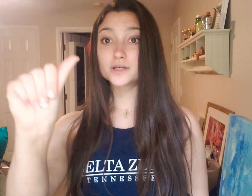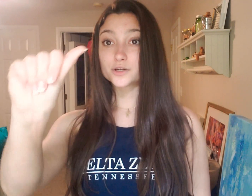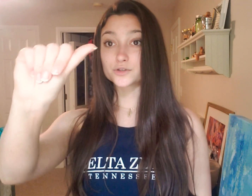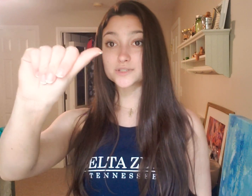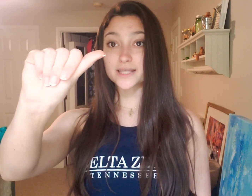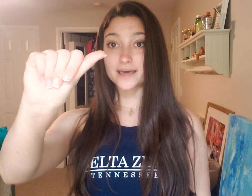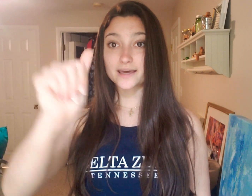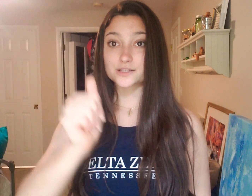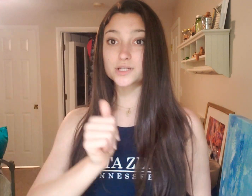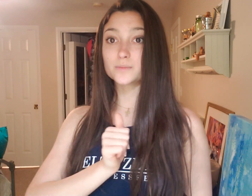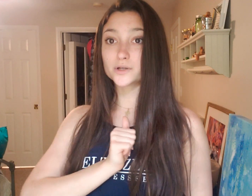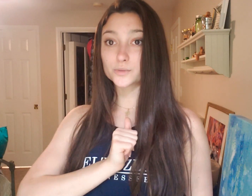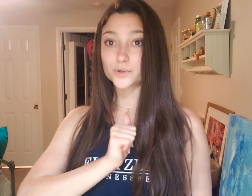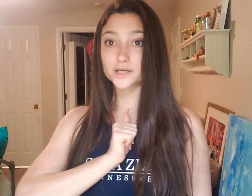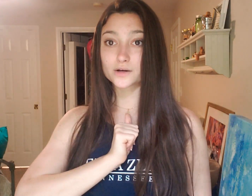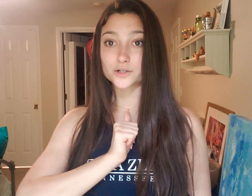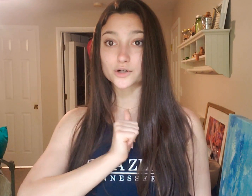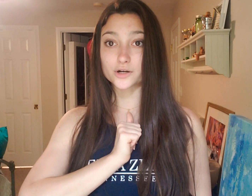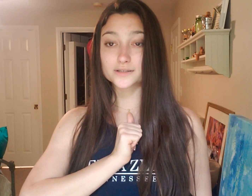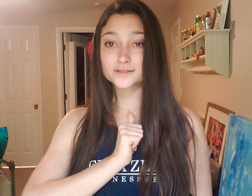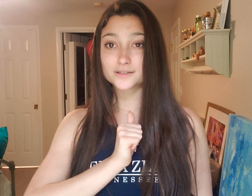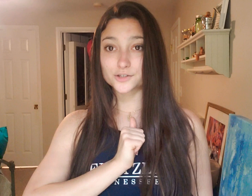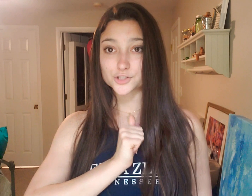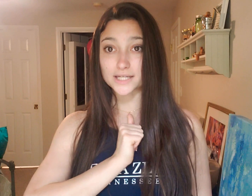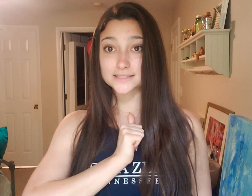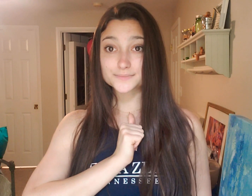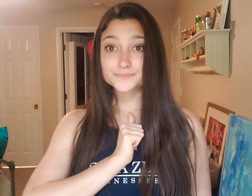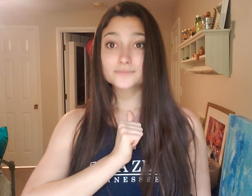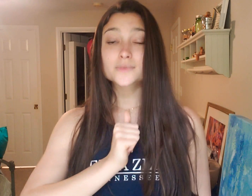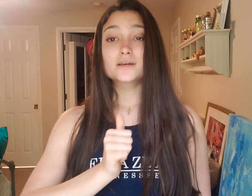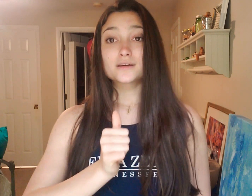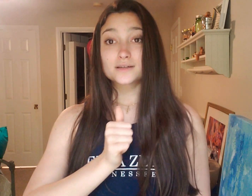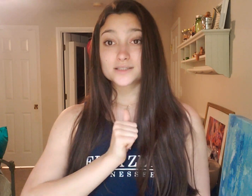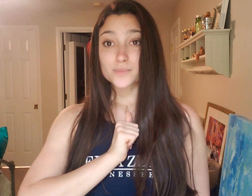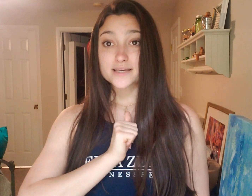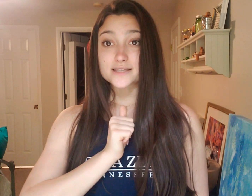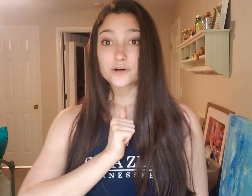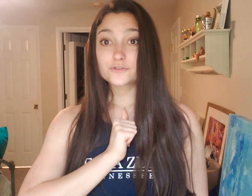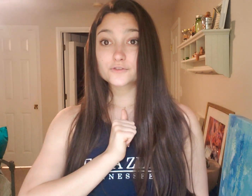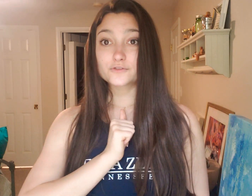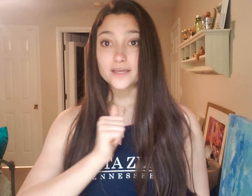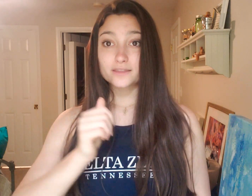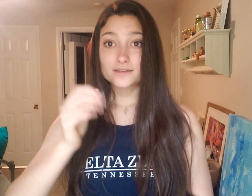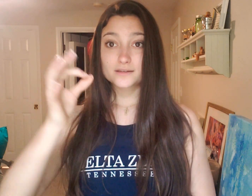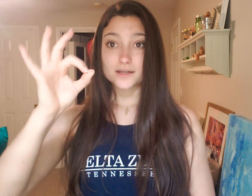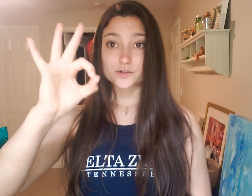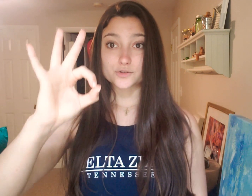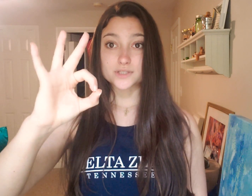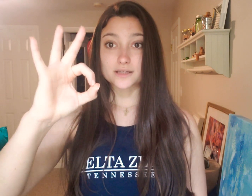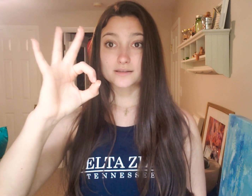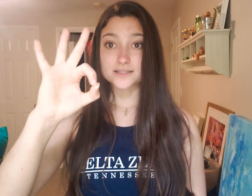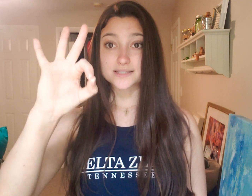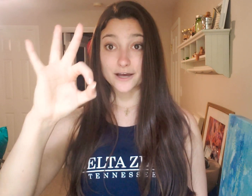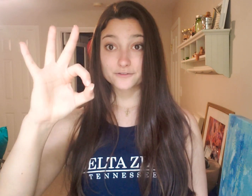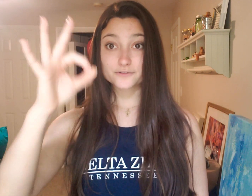you're using the A hand shape and you're putting it on your heart, your chest. To myself, faith. And you're using, this is F,